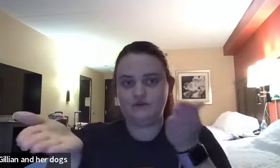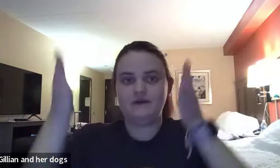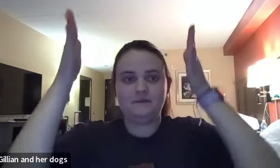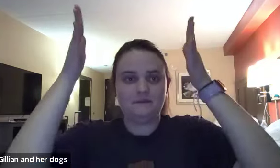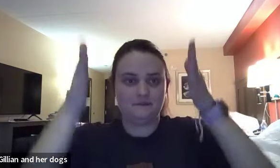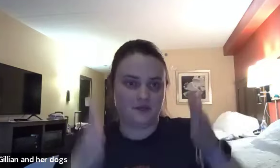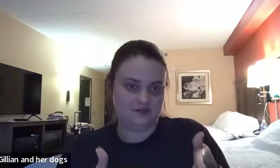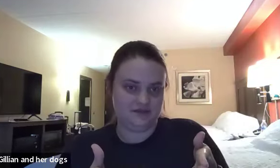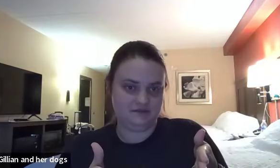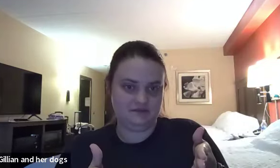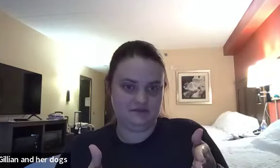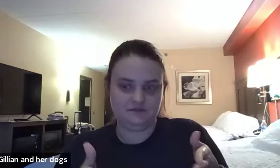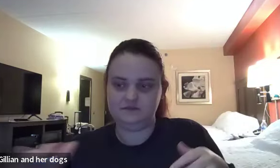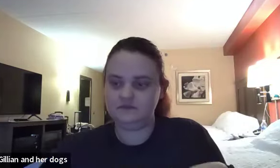serve, person.